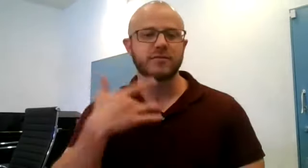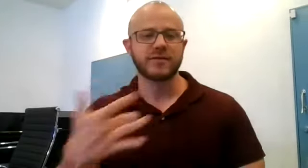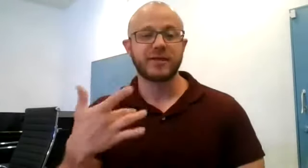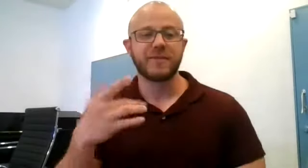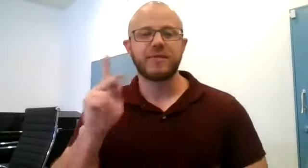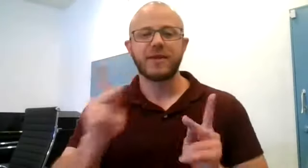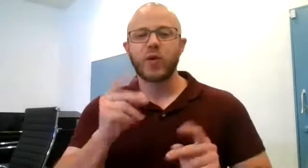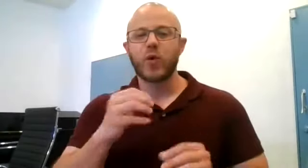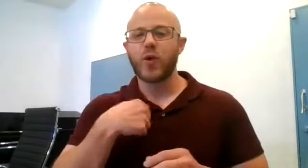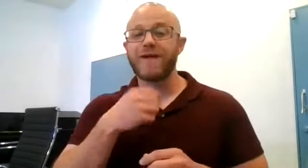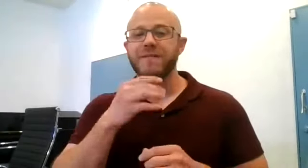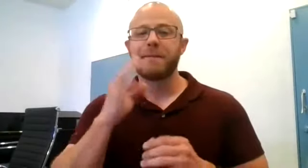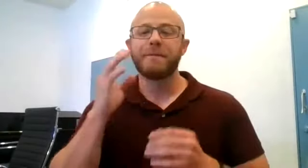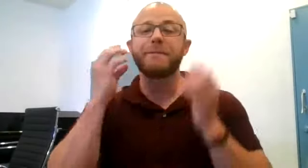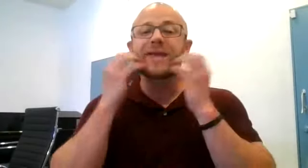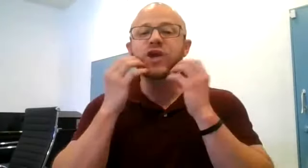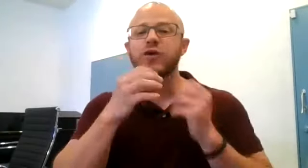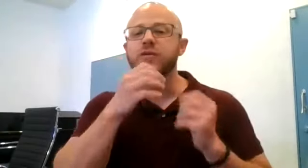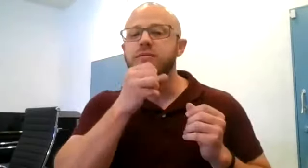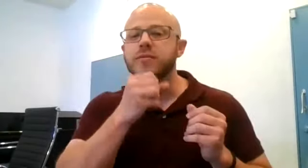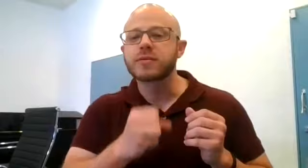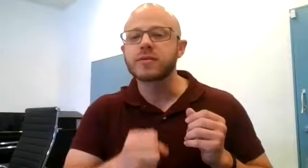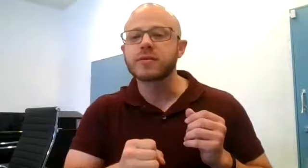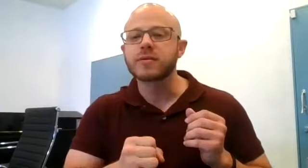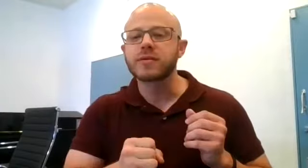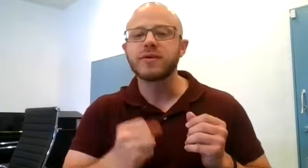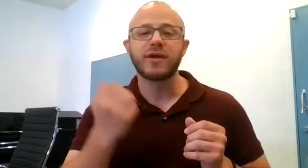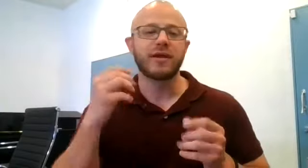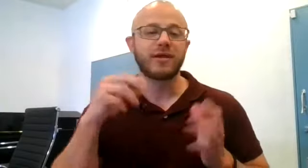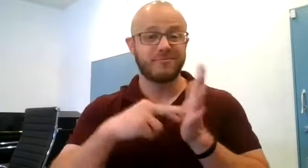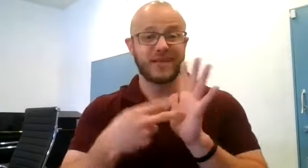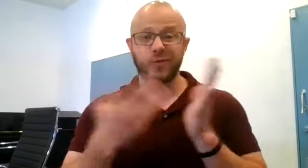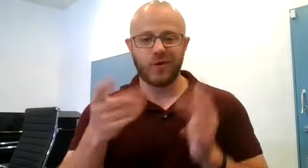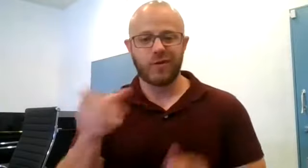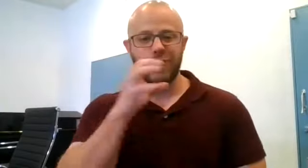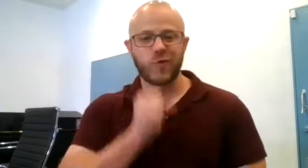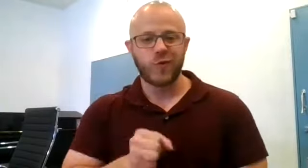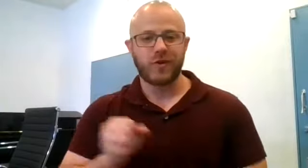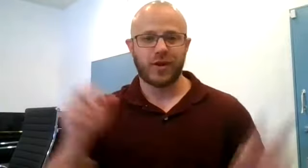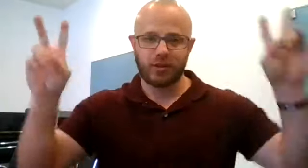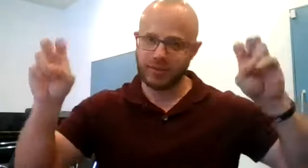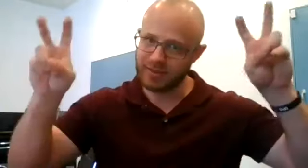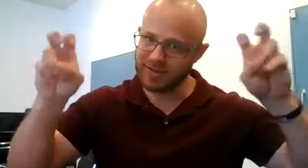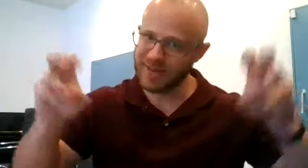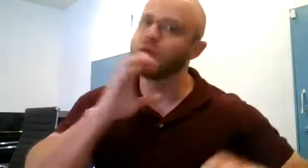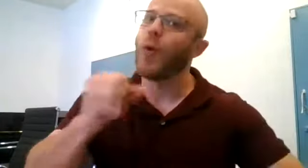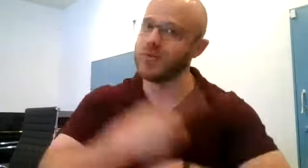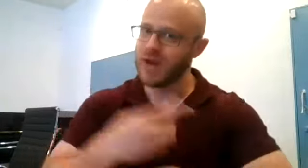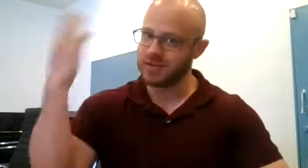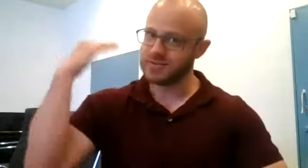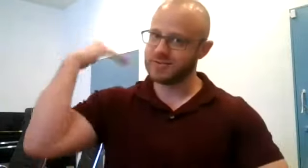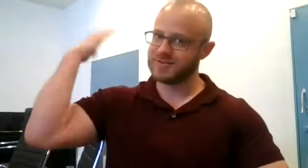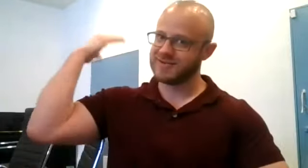Why? People tend, who have beards, right? You're old. So you're pulling